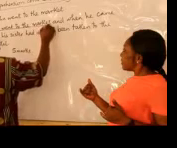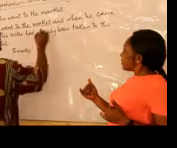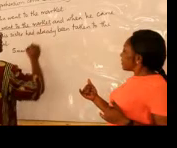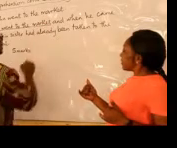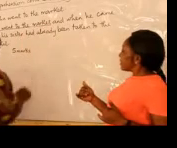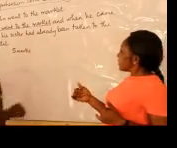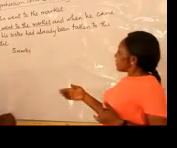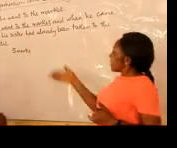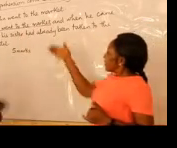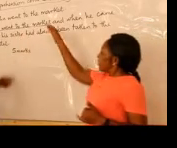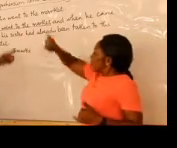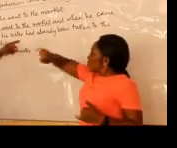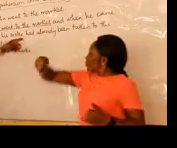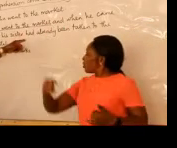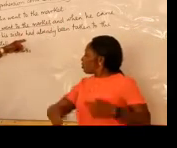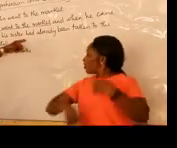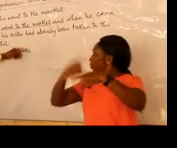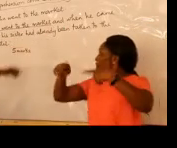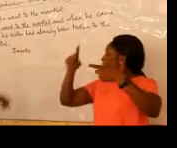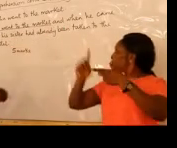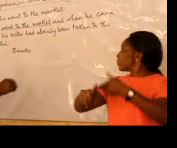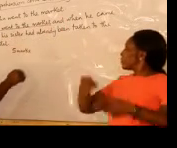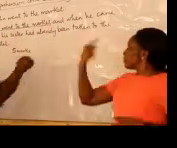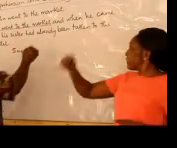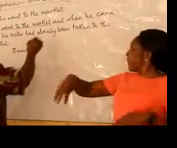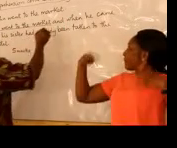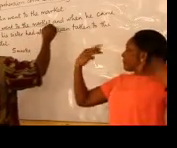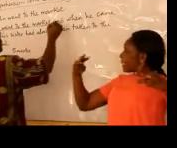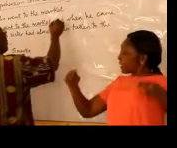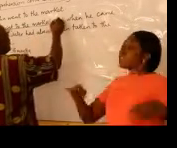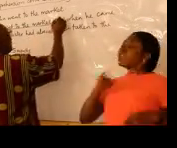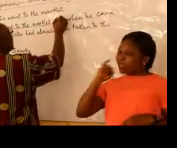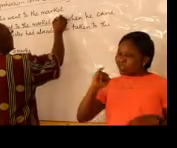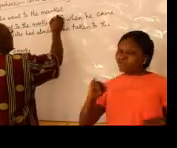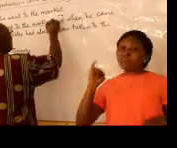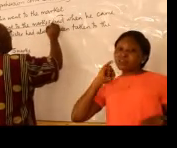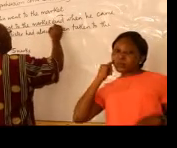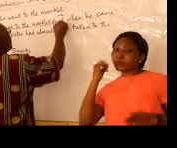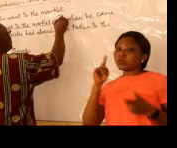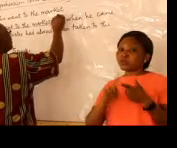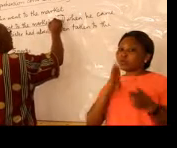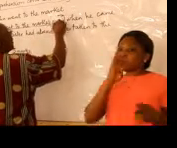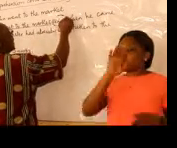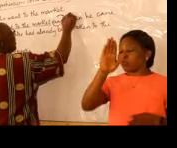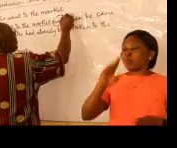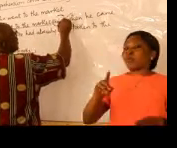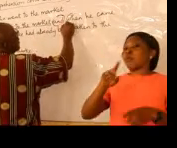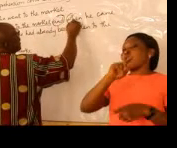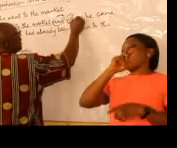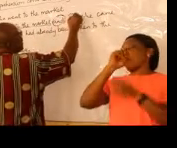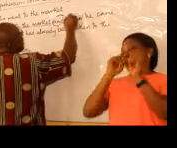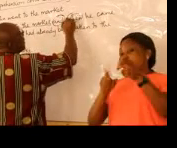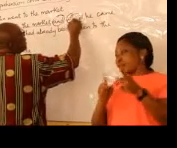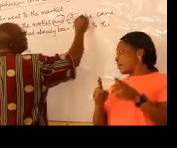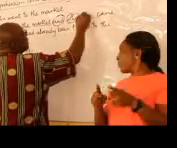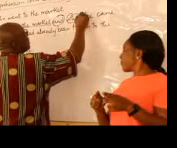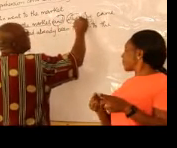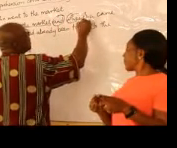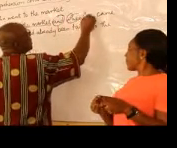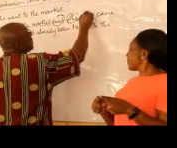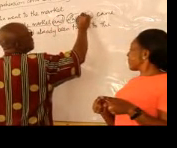answer, and you are talking of all these. What we normally do is we ring